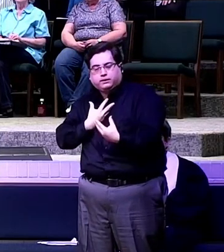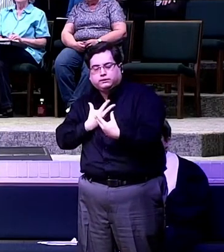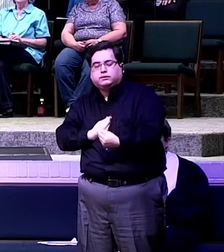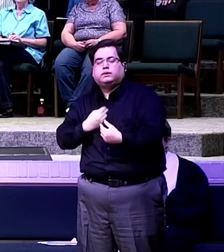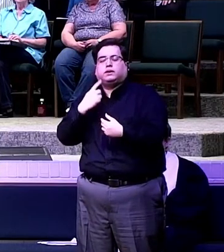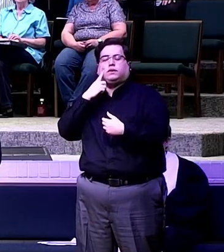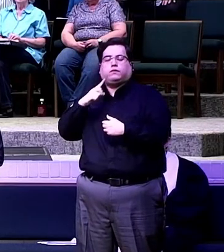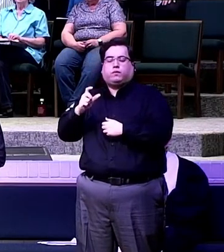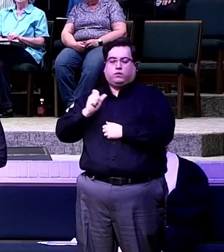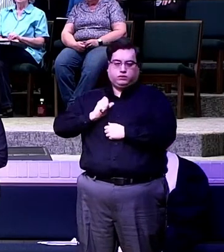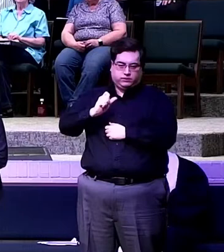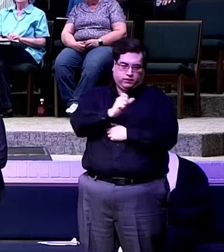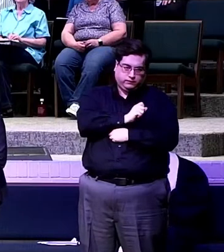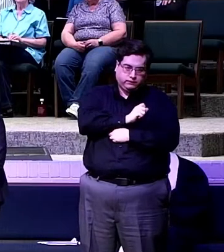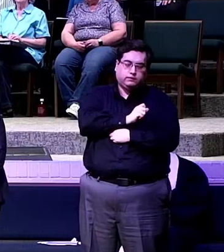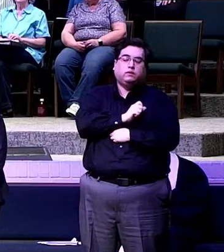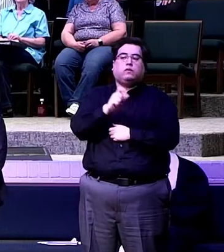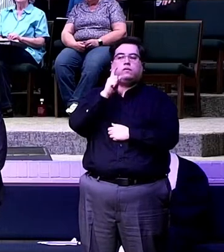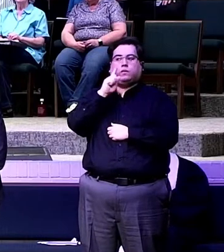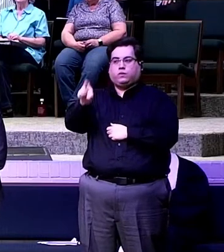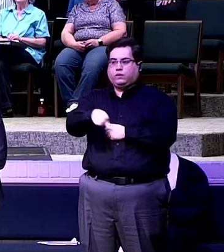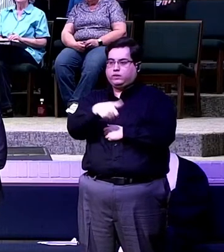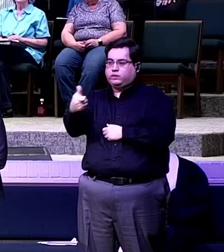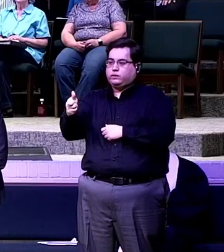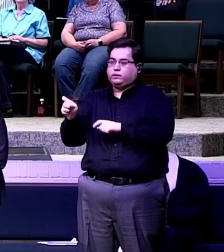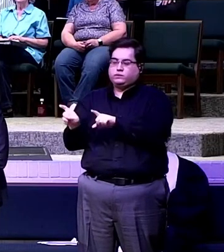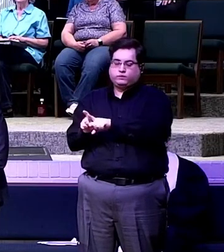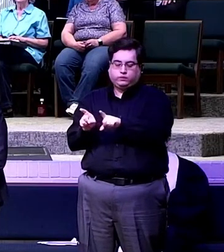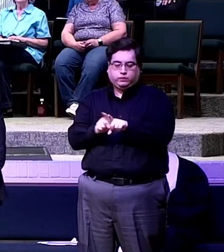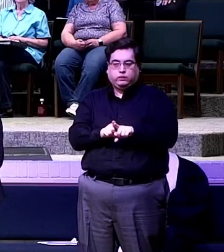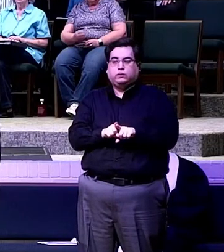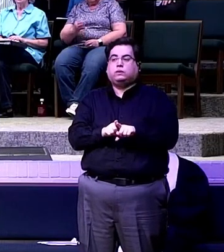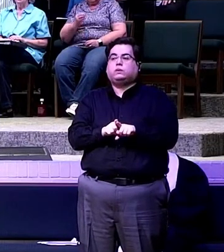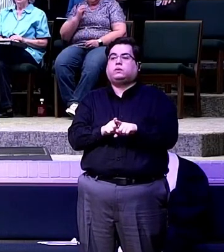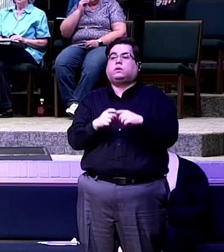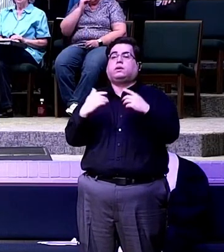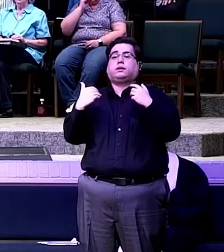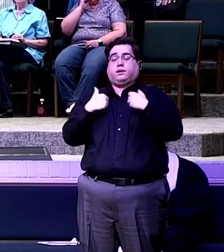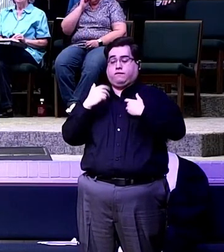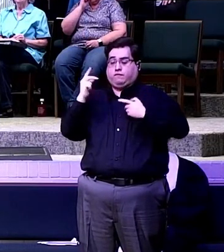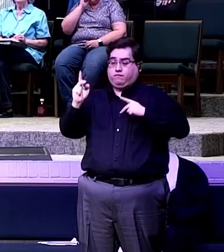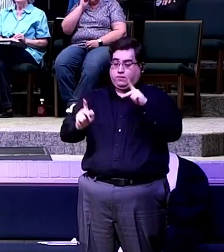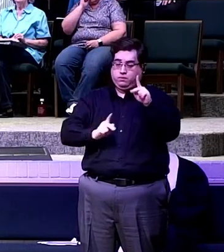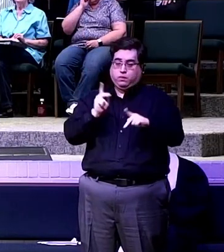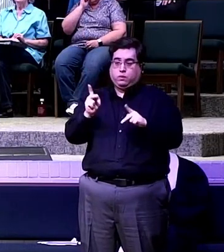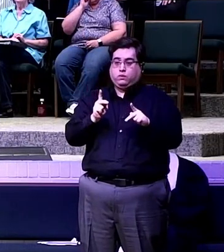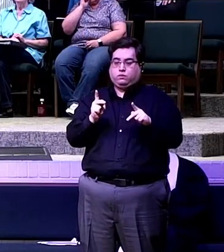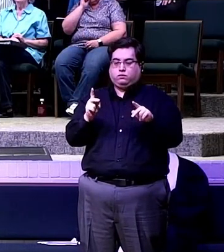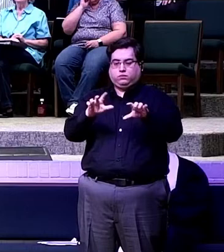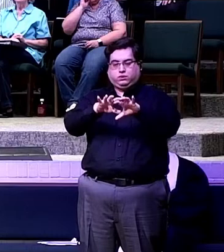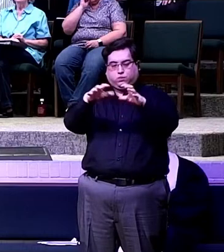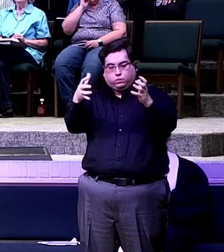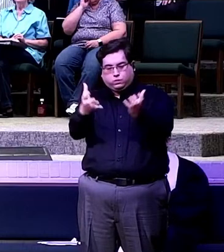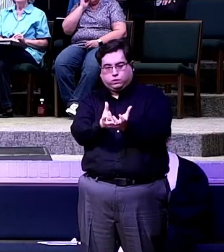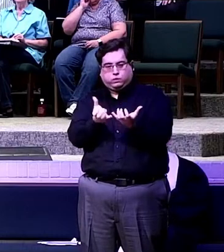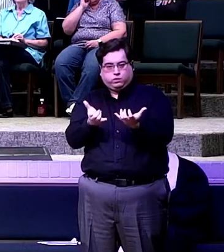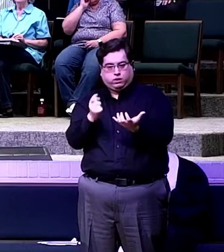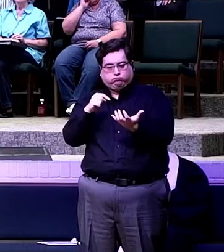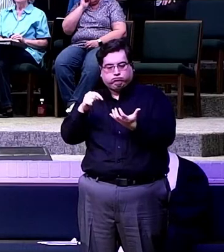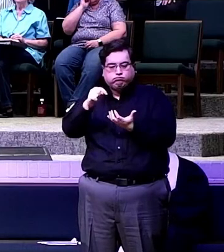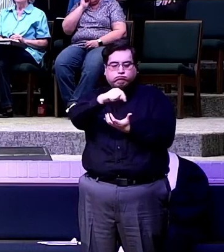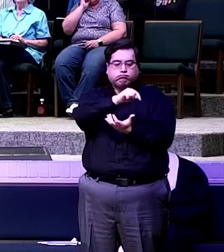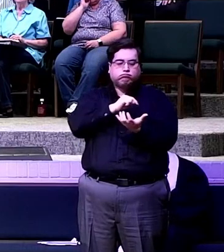for ourselves and for others. There are people in this world